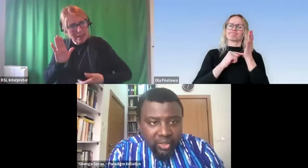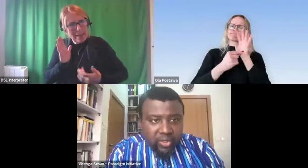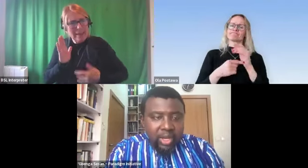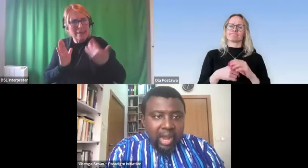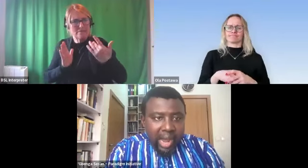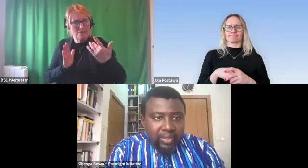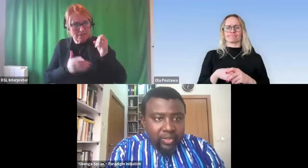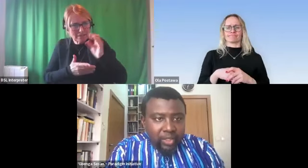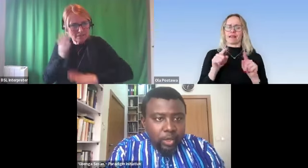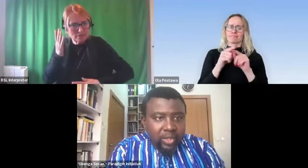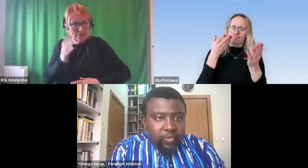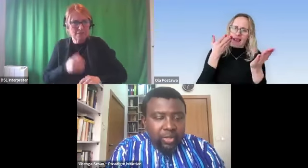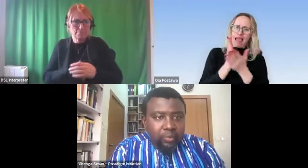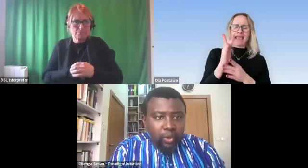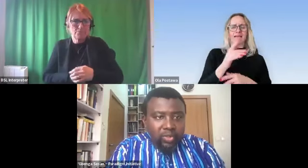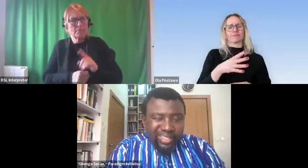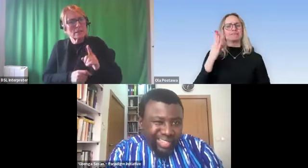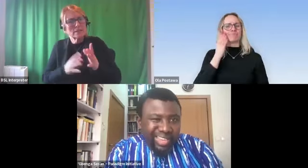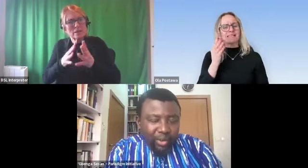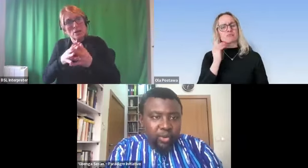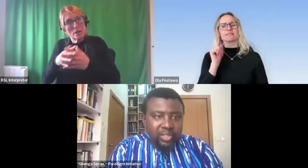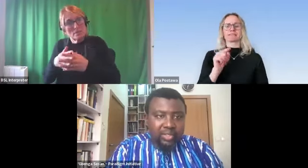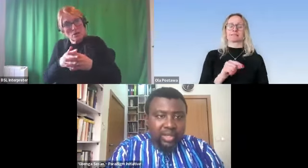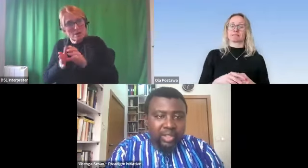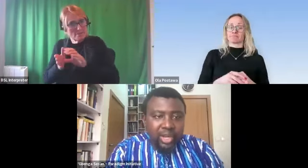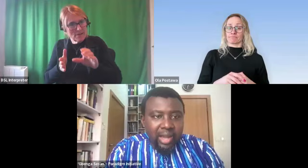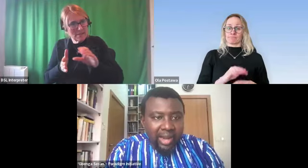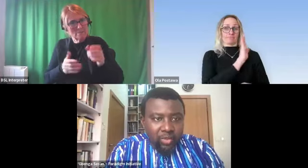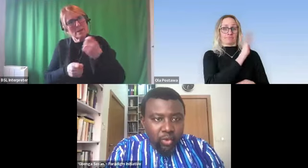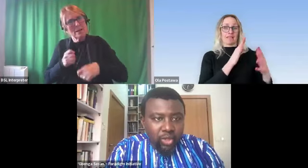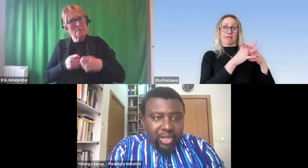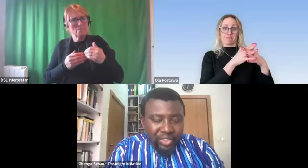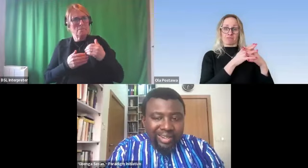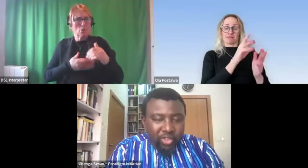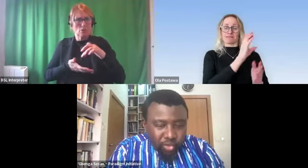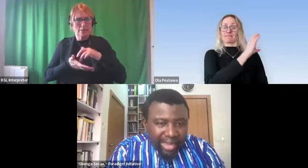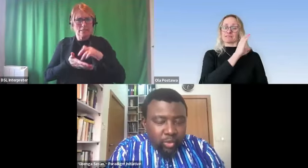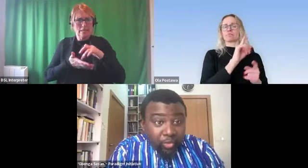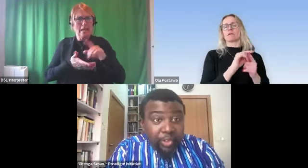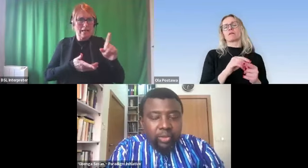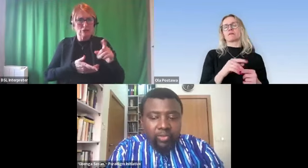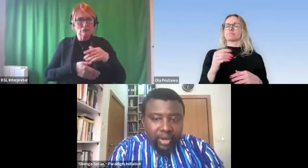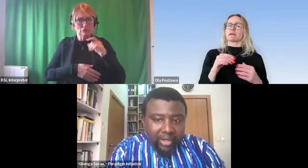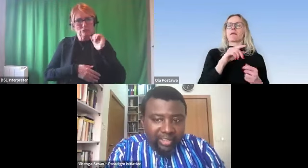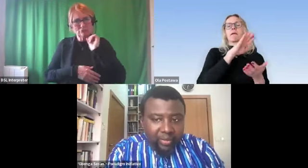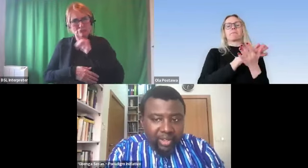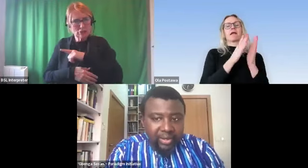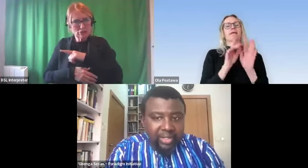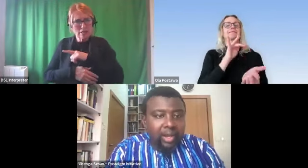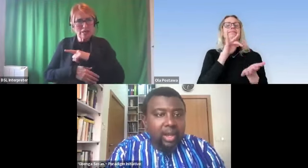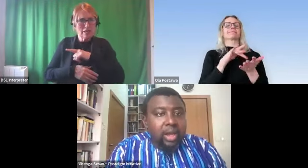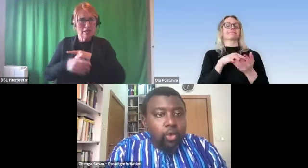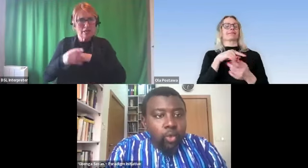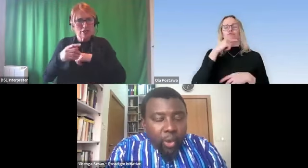the next few months as the US funding pause takes a lot more center stage and as Russia and China try to fill the void that has